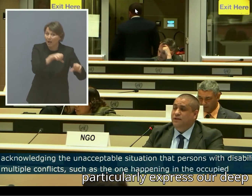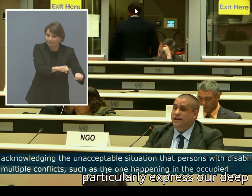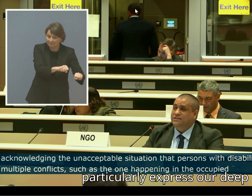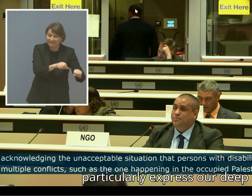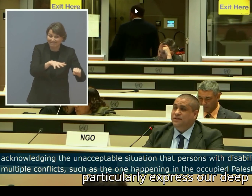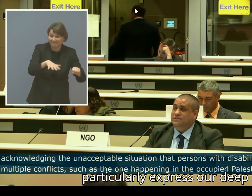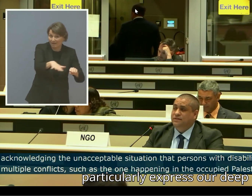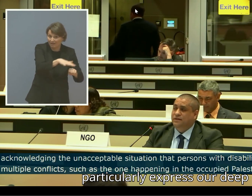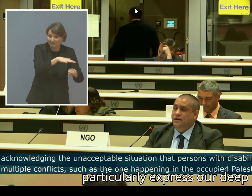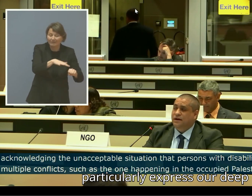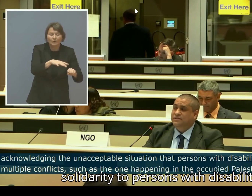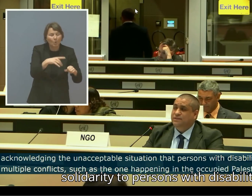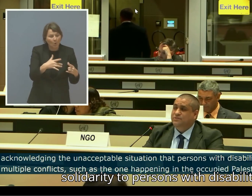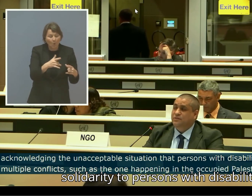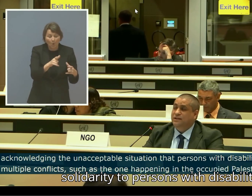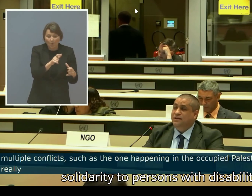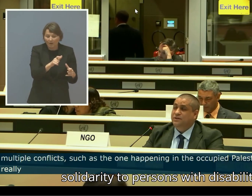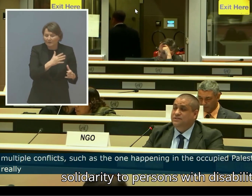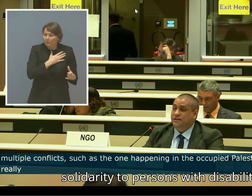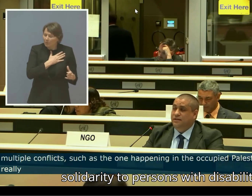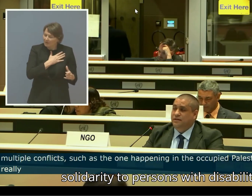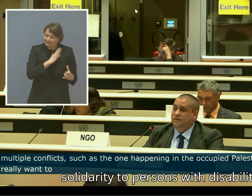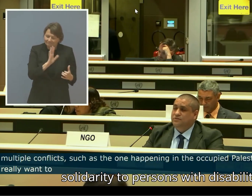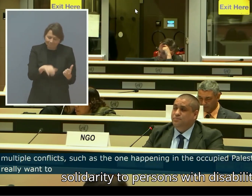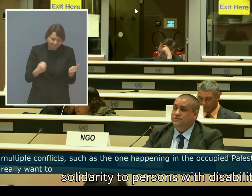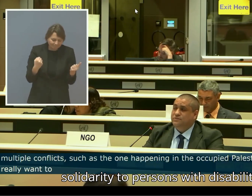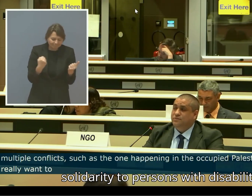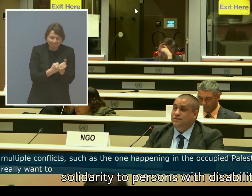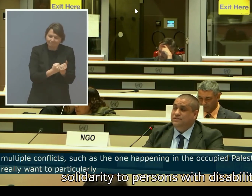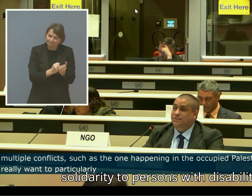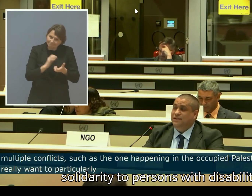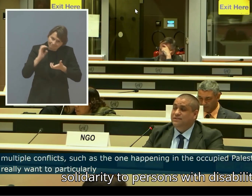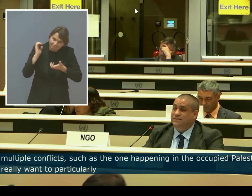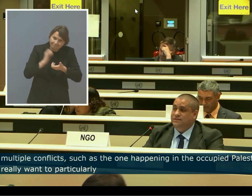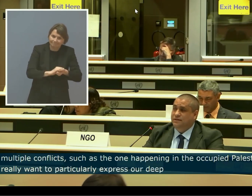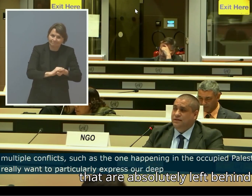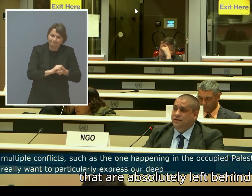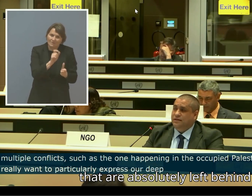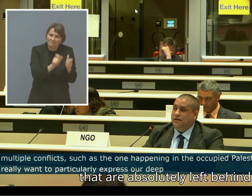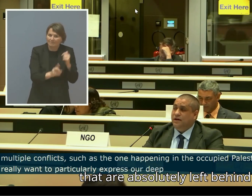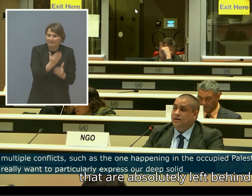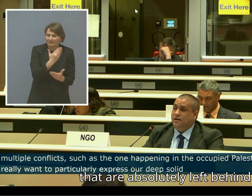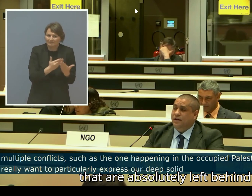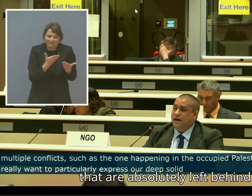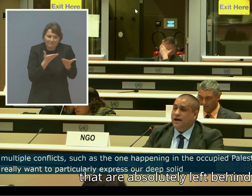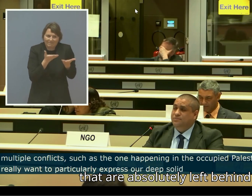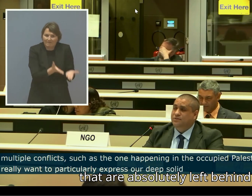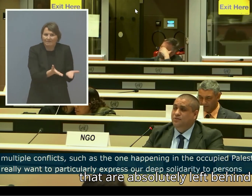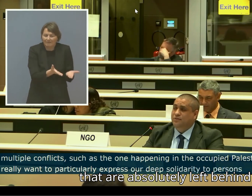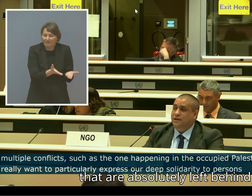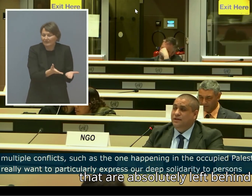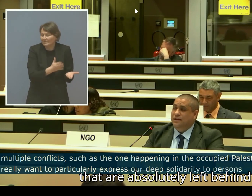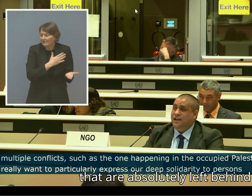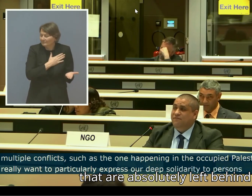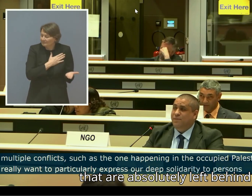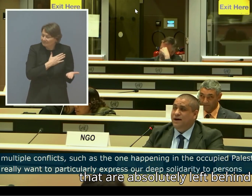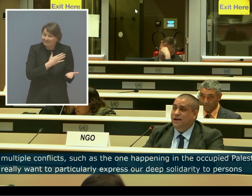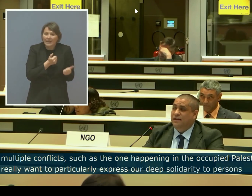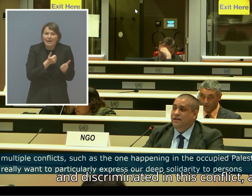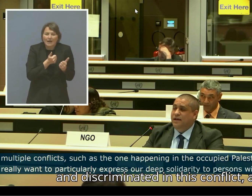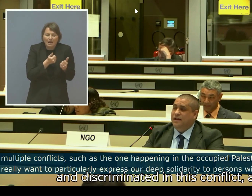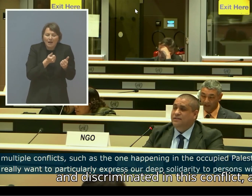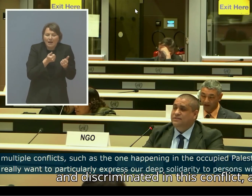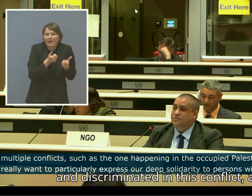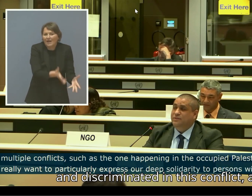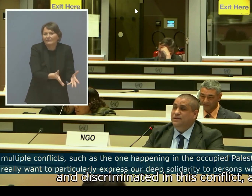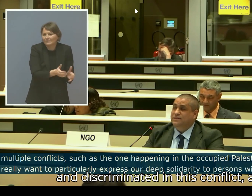particularly express our deep solidarity to persons with disabilities that are absolutely left behind